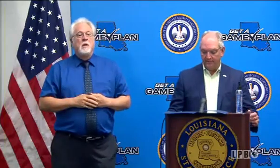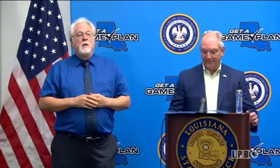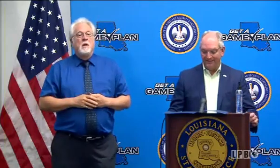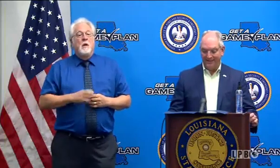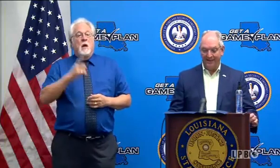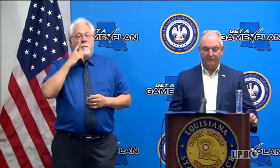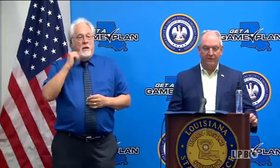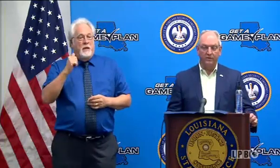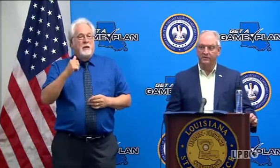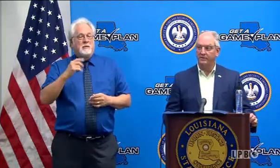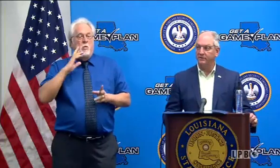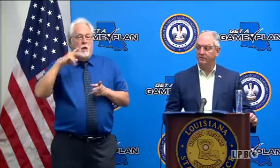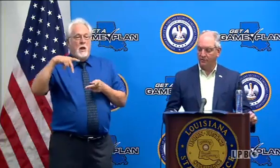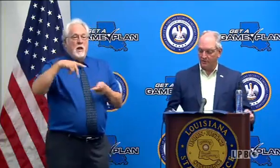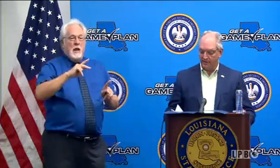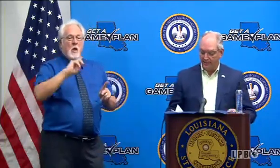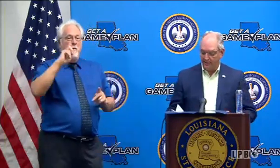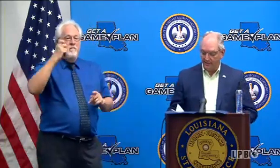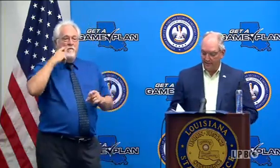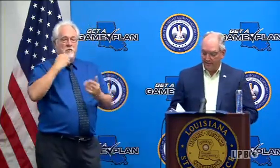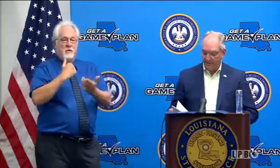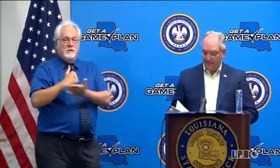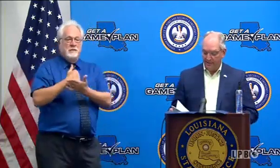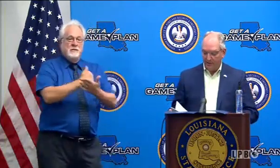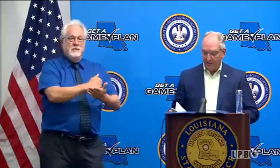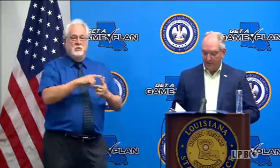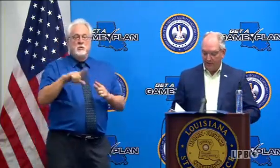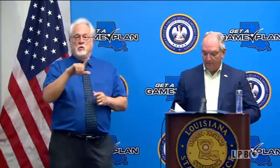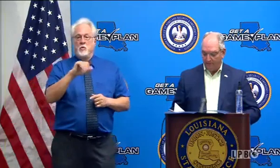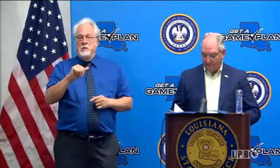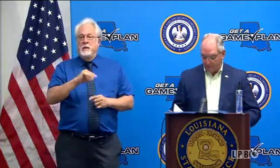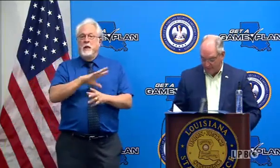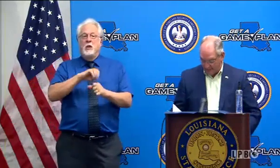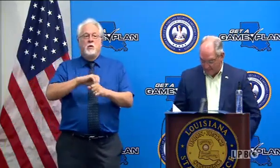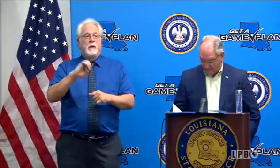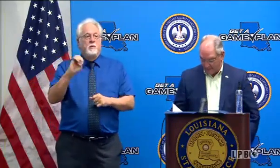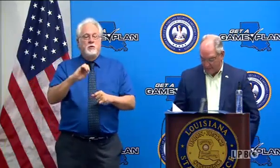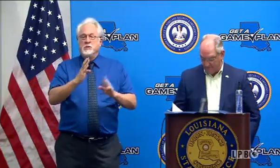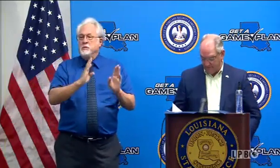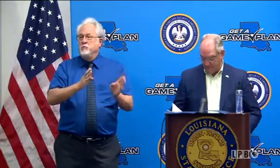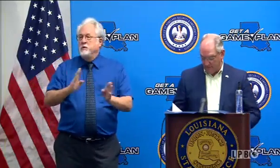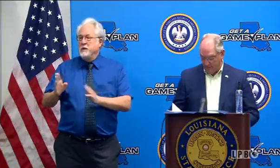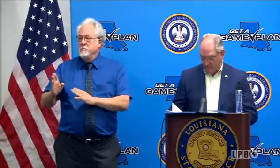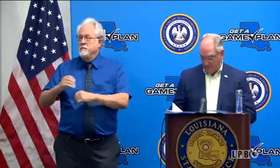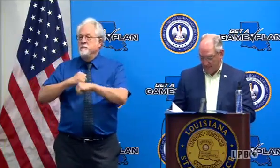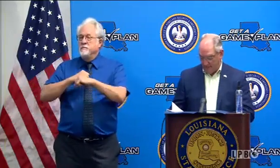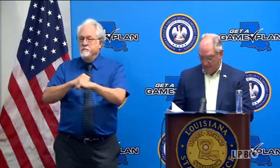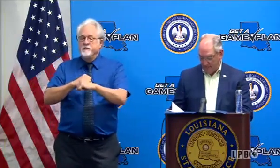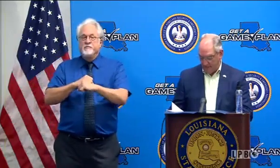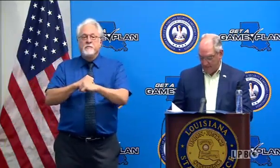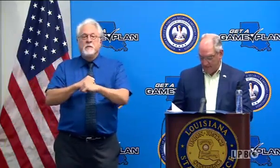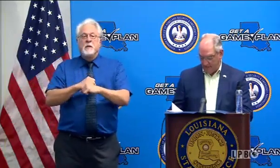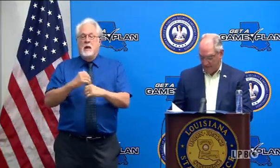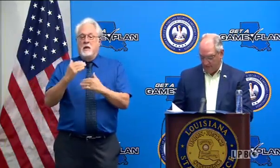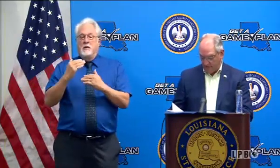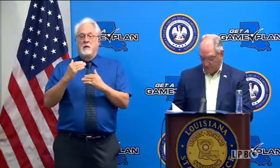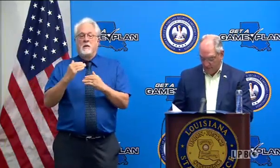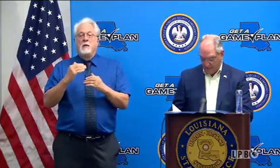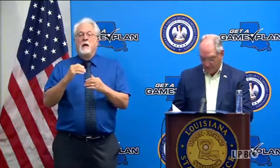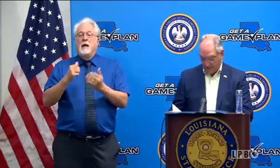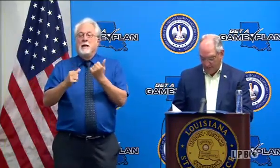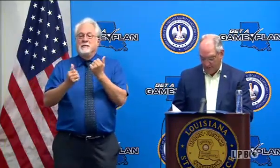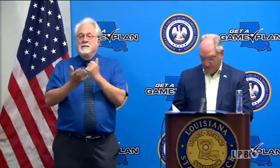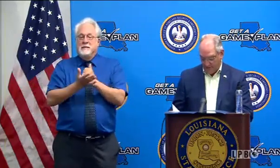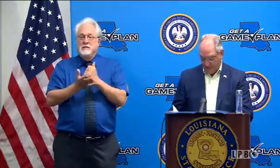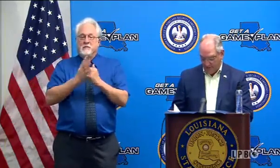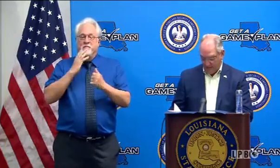that, because that's going to allow federal assistance to our state, including emergency protective measures, limited to assistance for